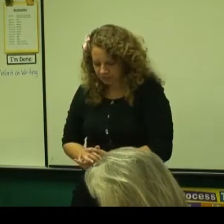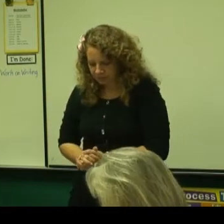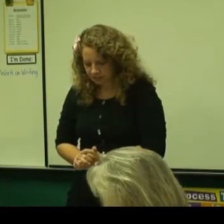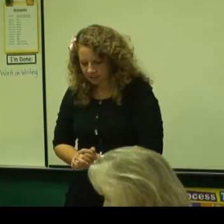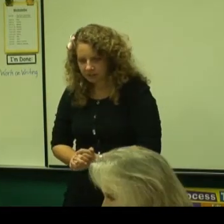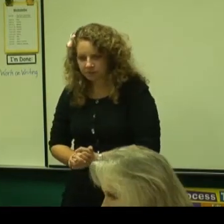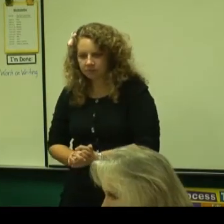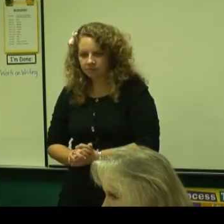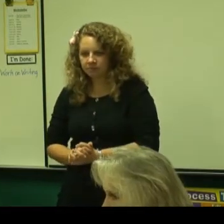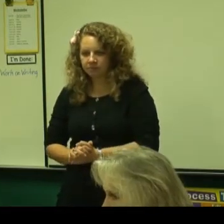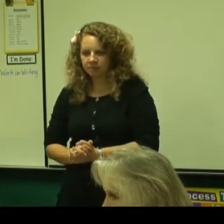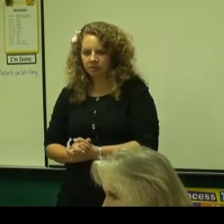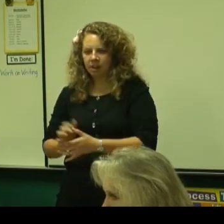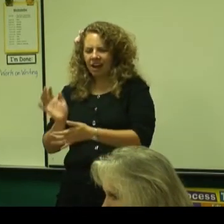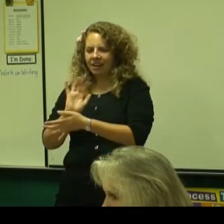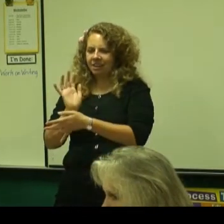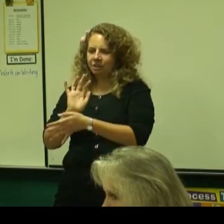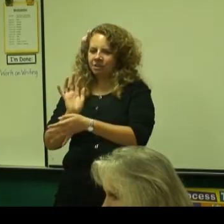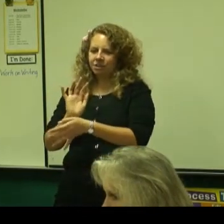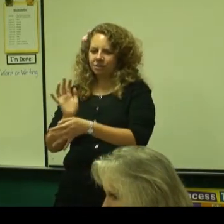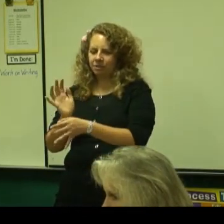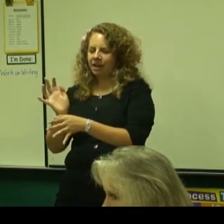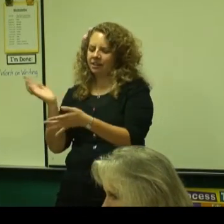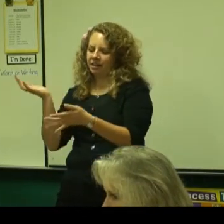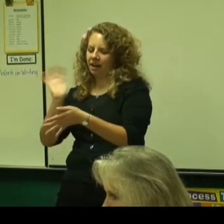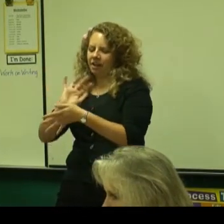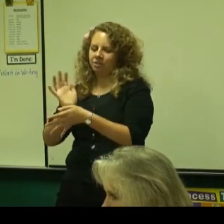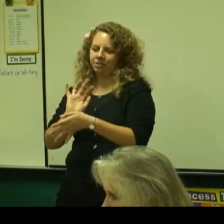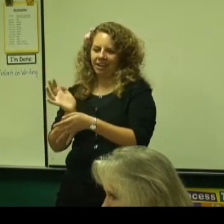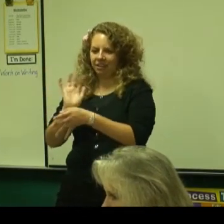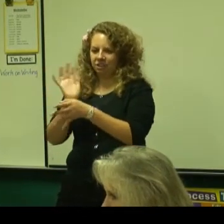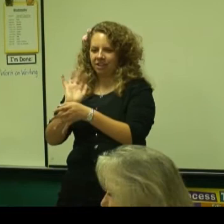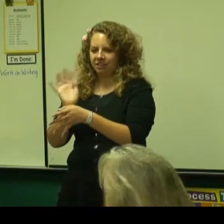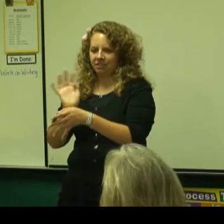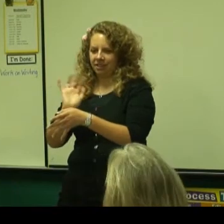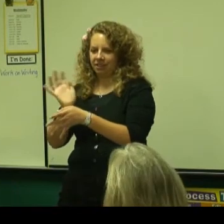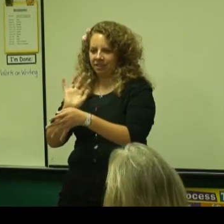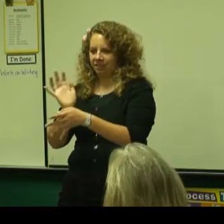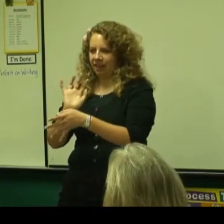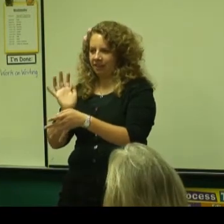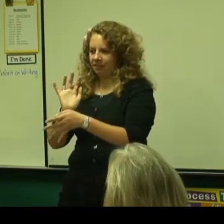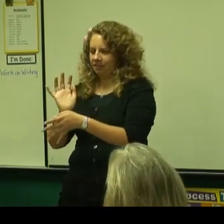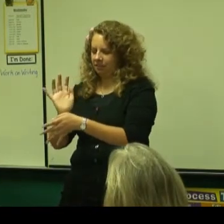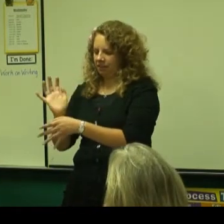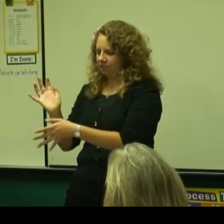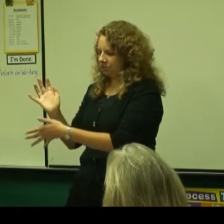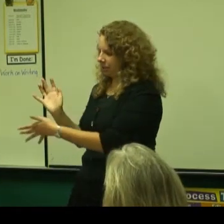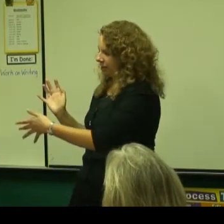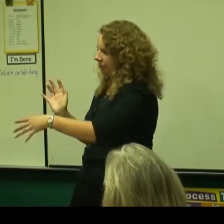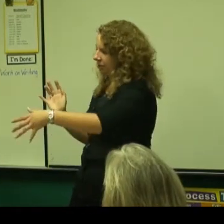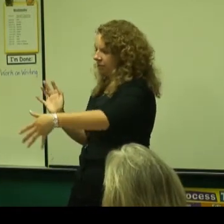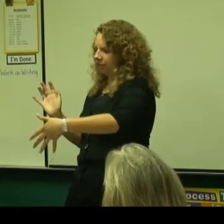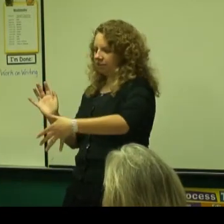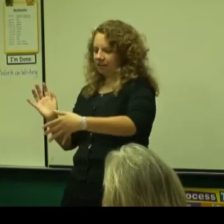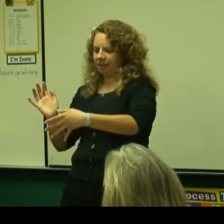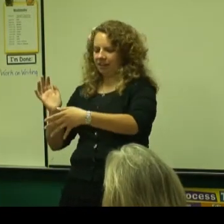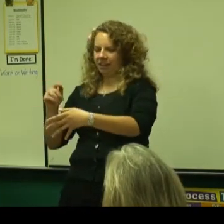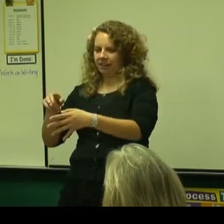What? I think you can do. I actually sign it like that. It's like kind of like